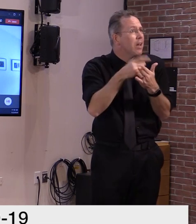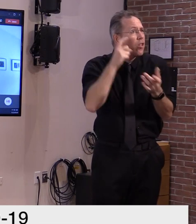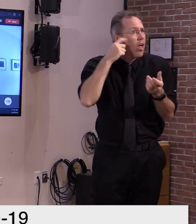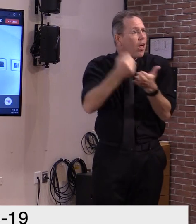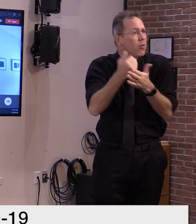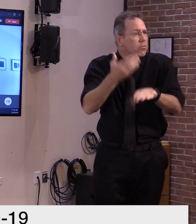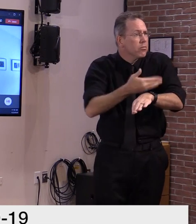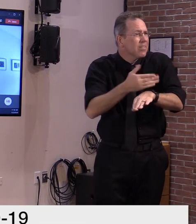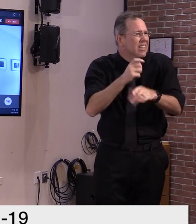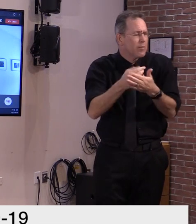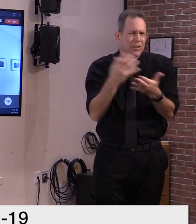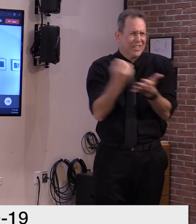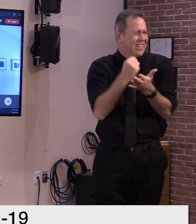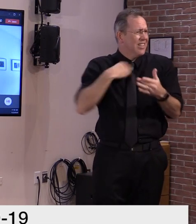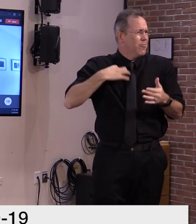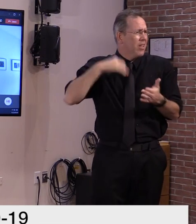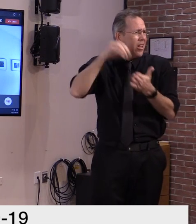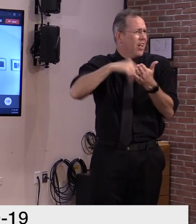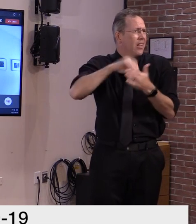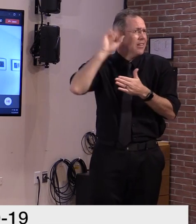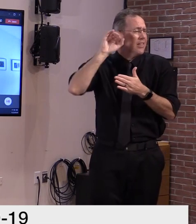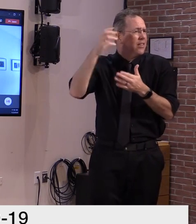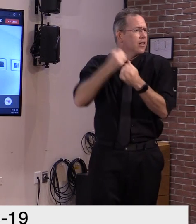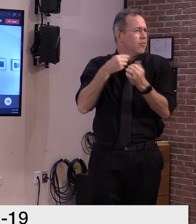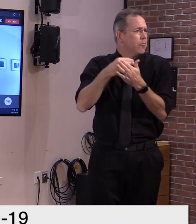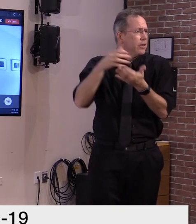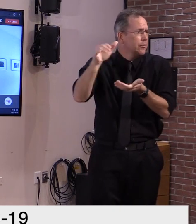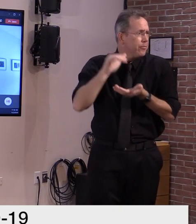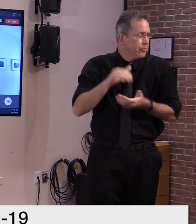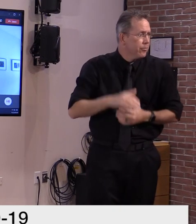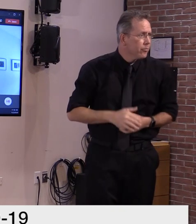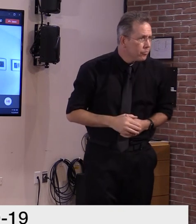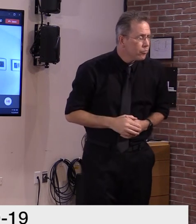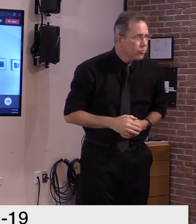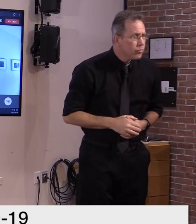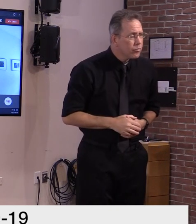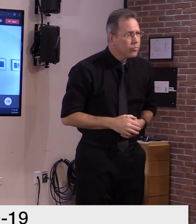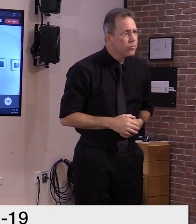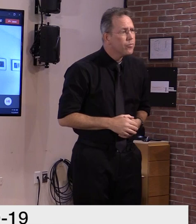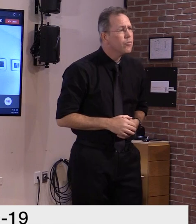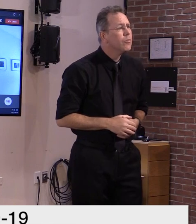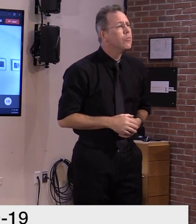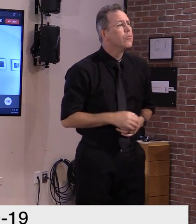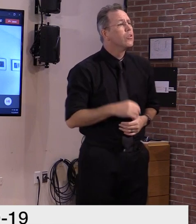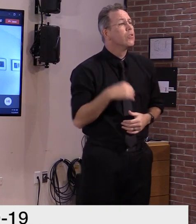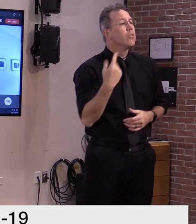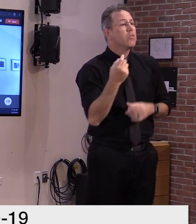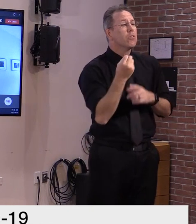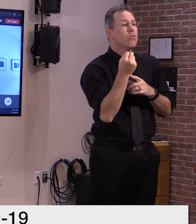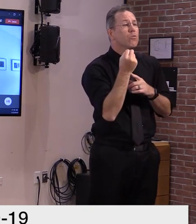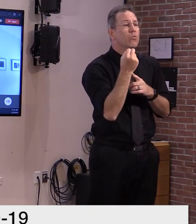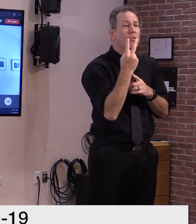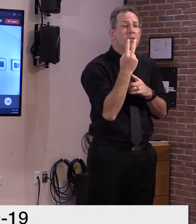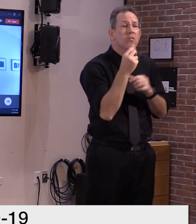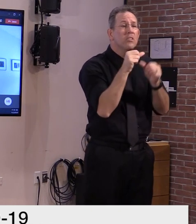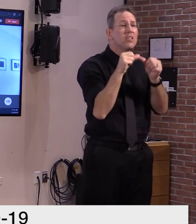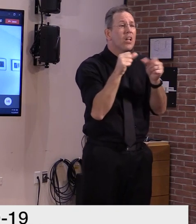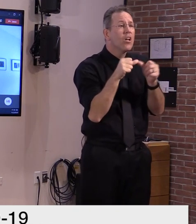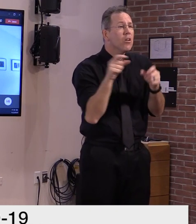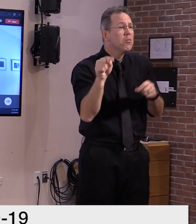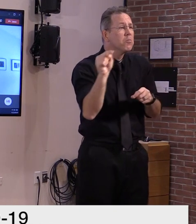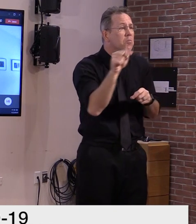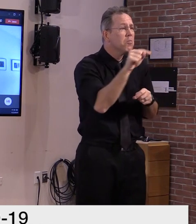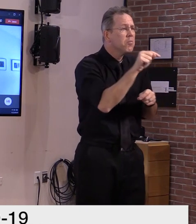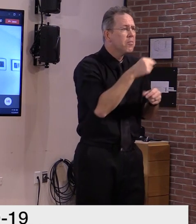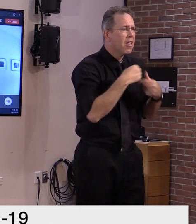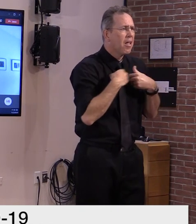I also want to point out that more than a dozen resorts have also taken advantage of the Economic Recovery Grant Program that the Agency of Commerce is